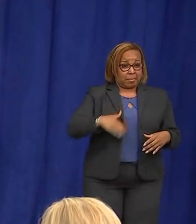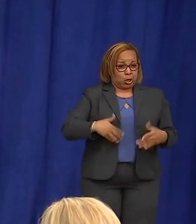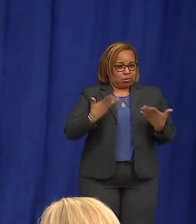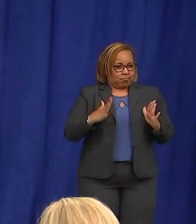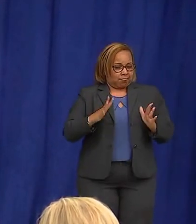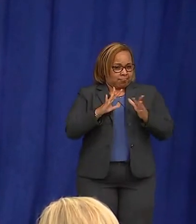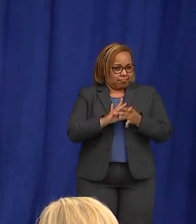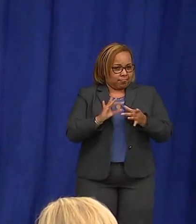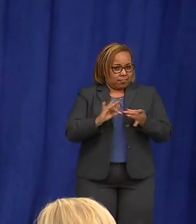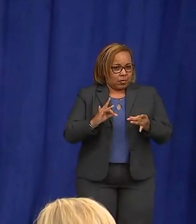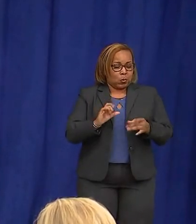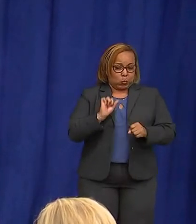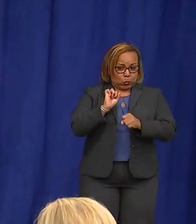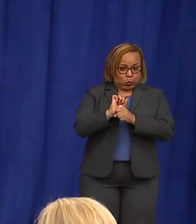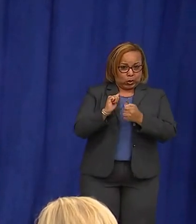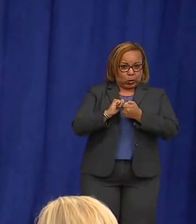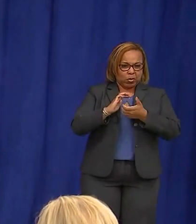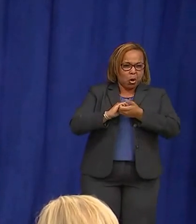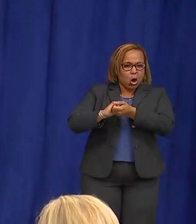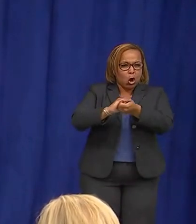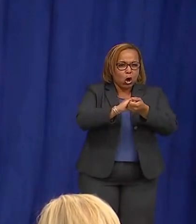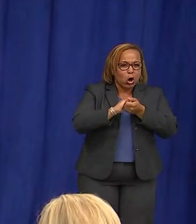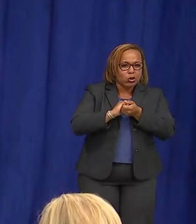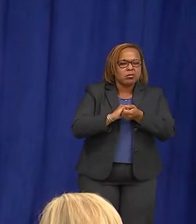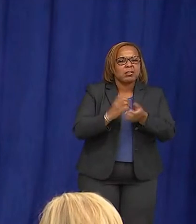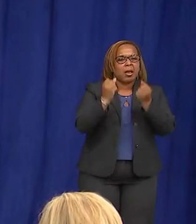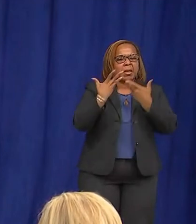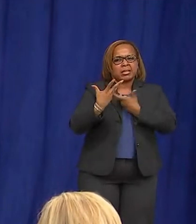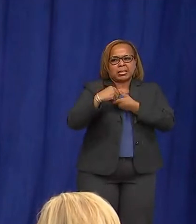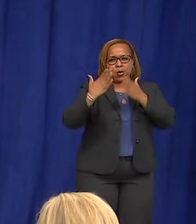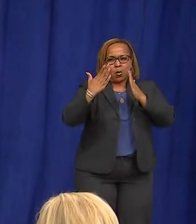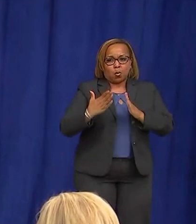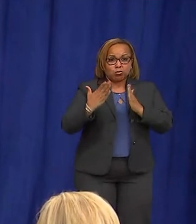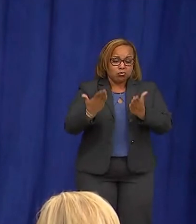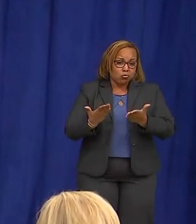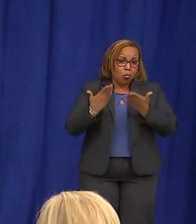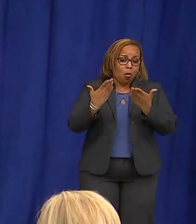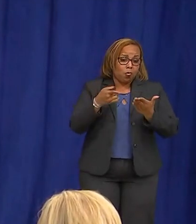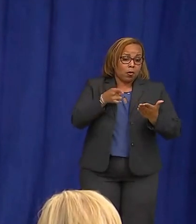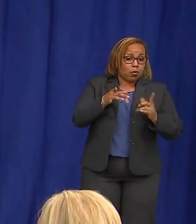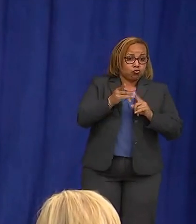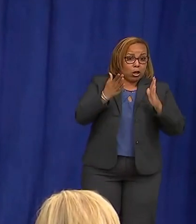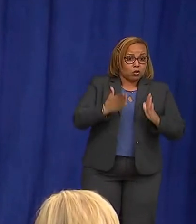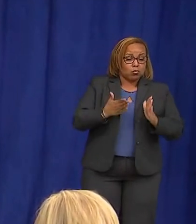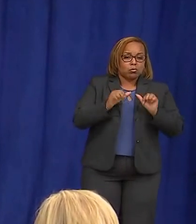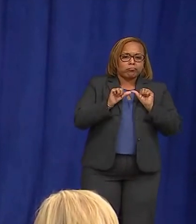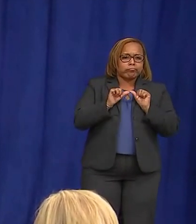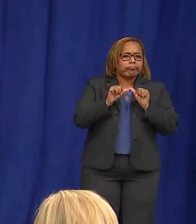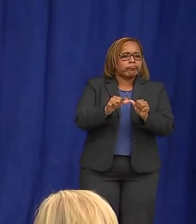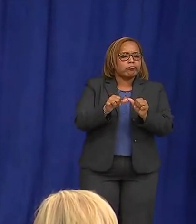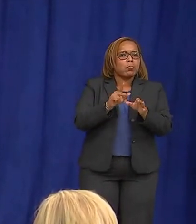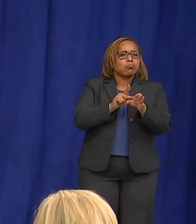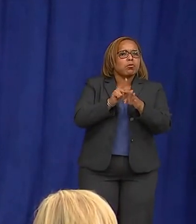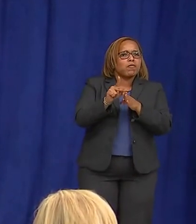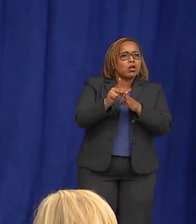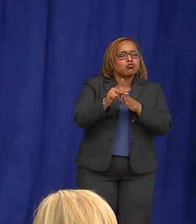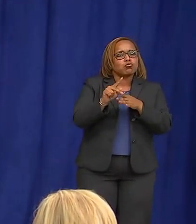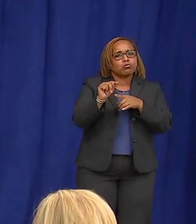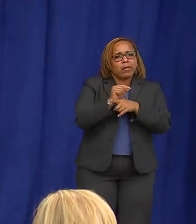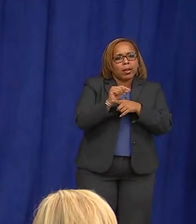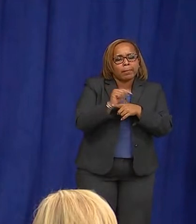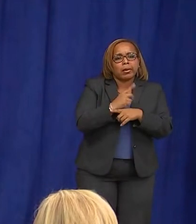mentioned, the partnership is working with our partners and many stakeholders to offer the contact tracers ongoing professional